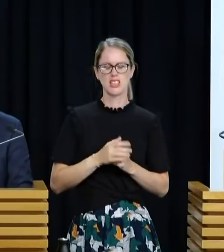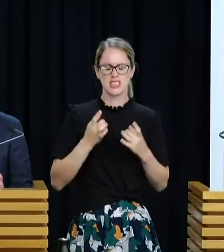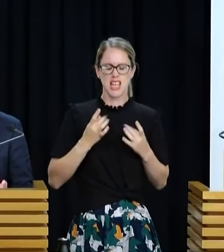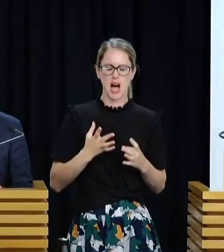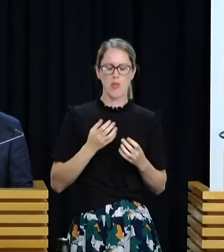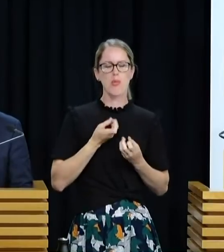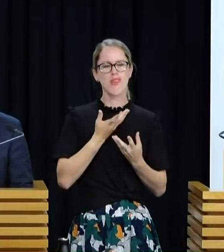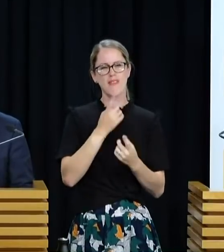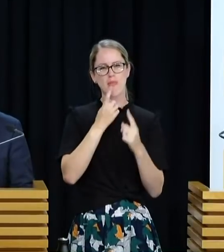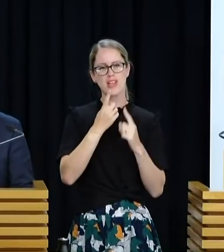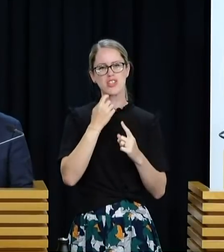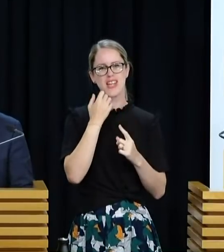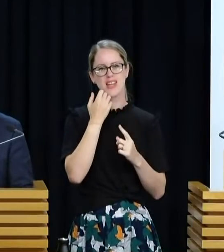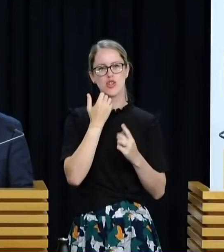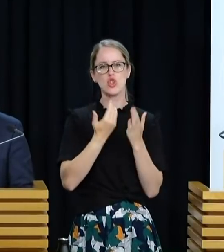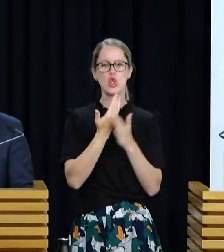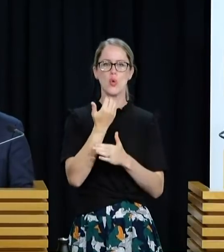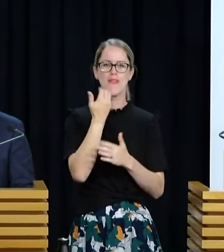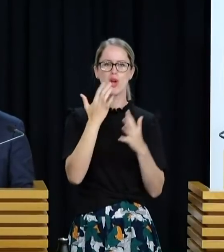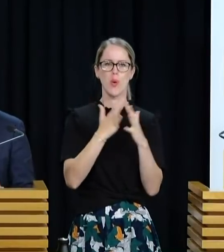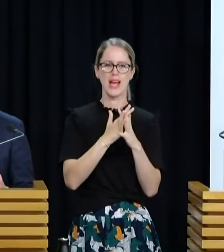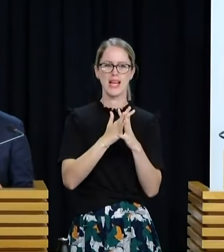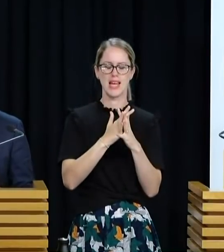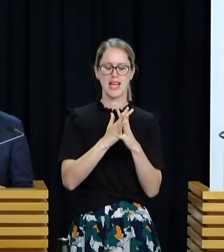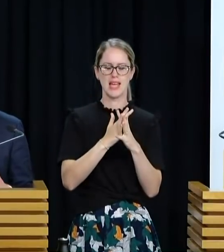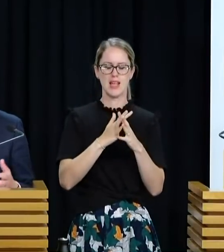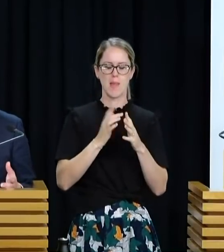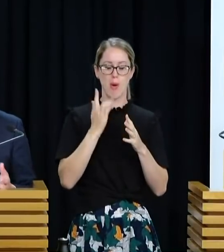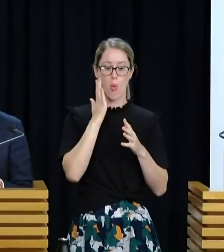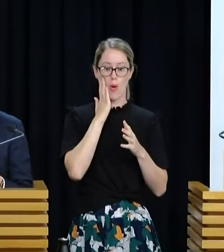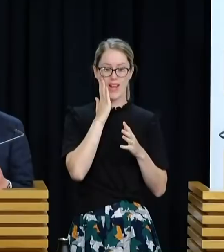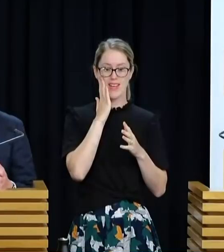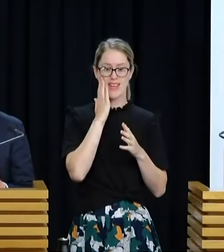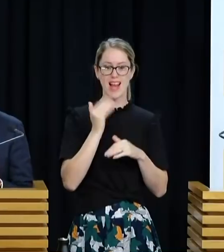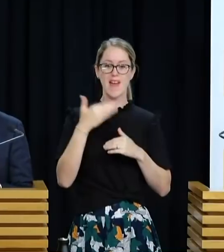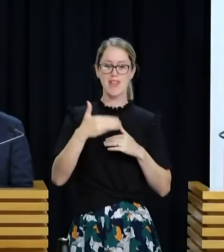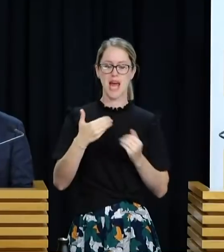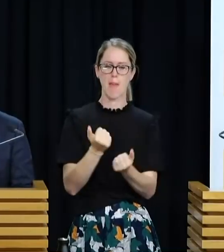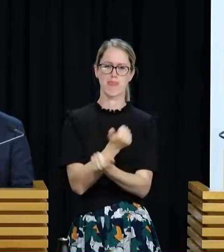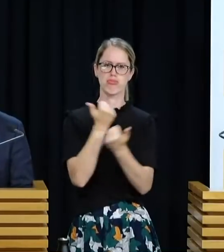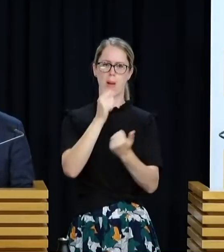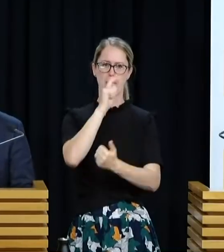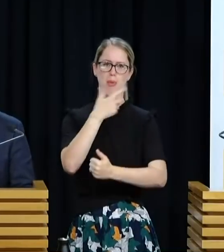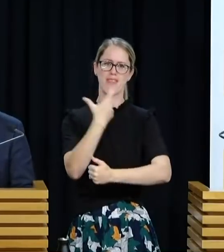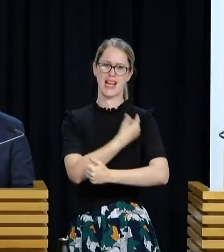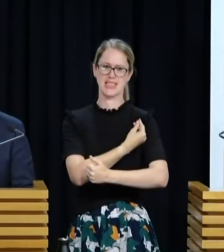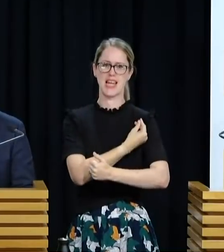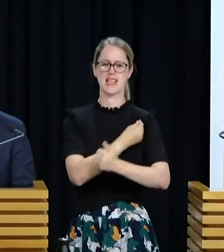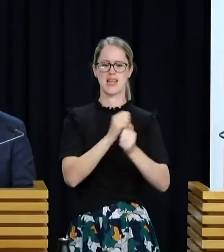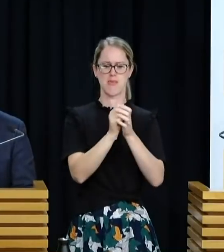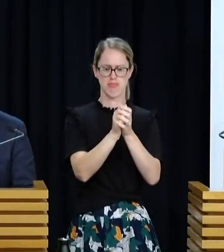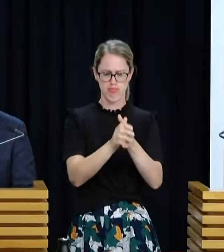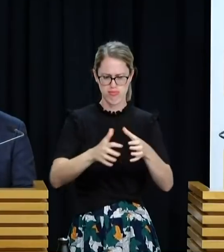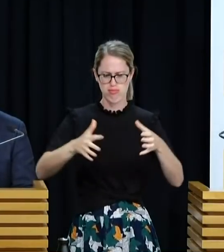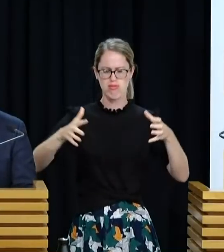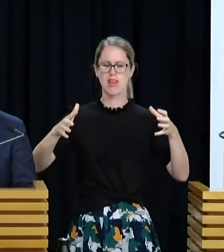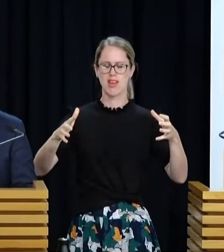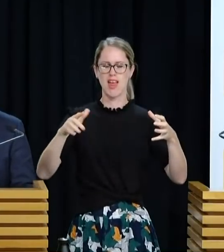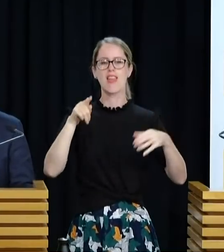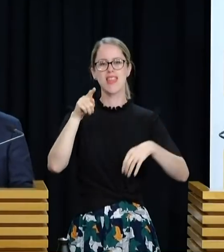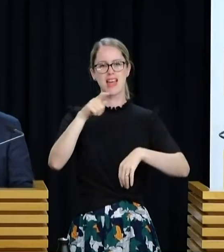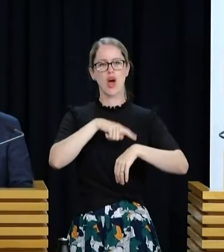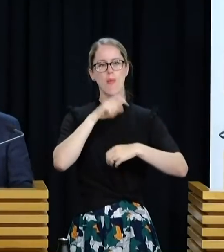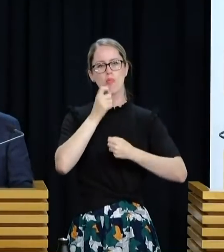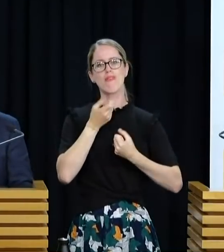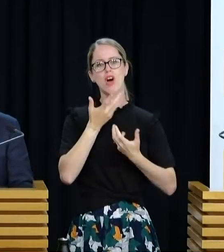example, because we're not talking about big numbers here. But once we get to the point where we're wanting to get everybody involved in the campaign,